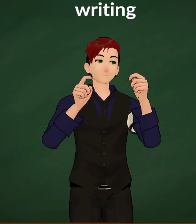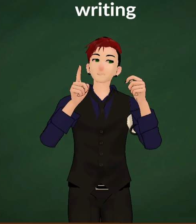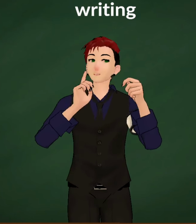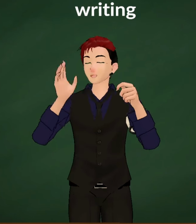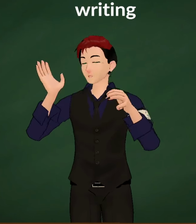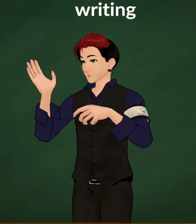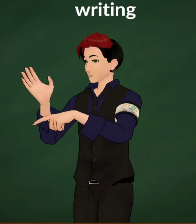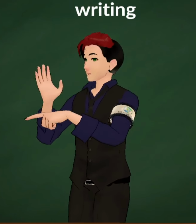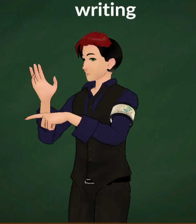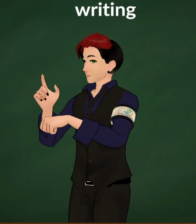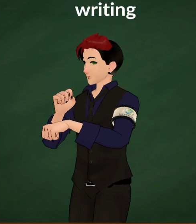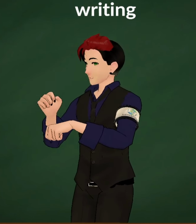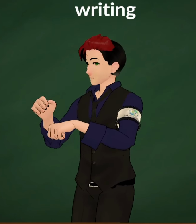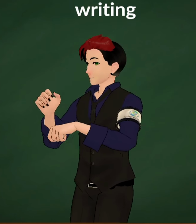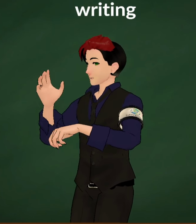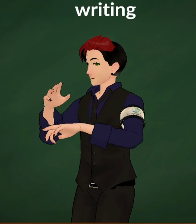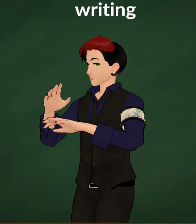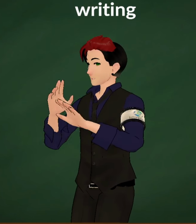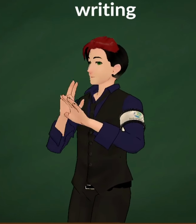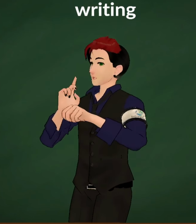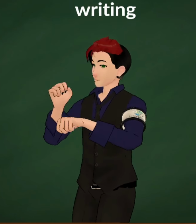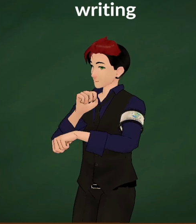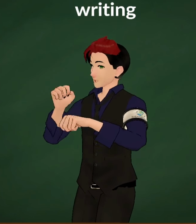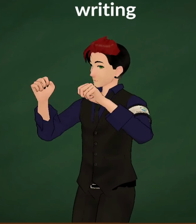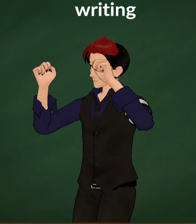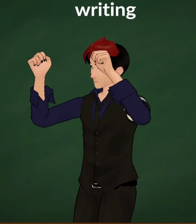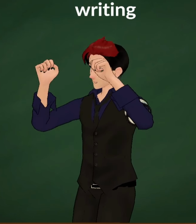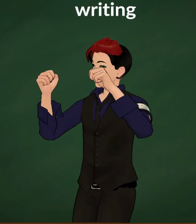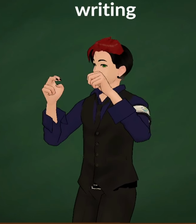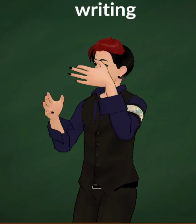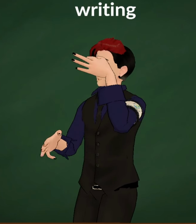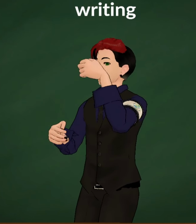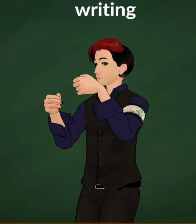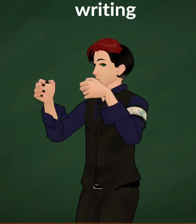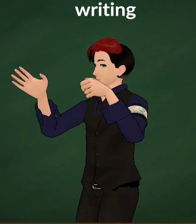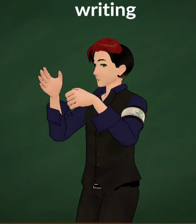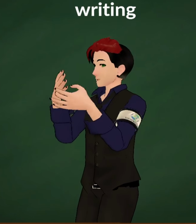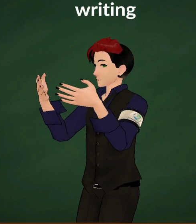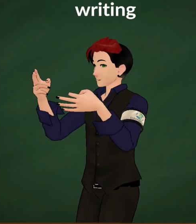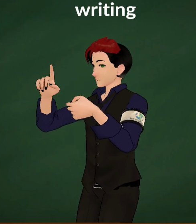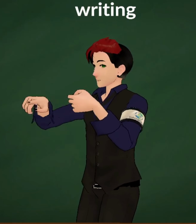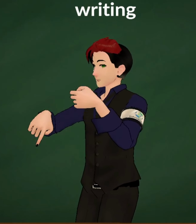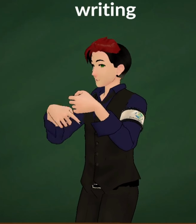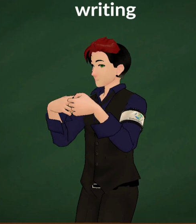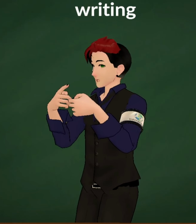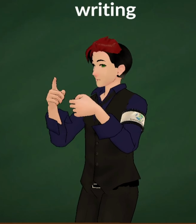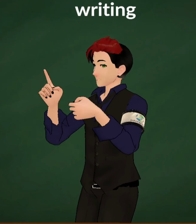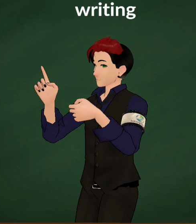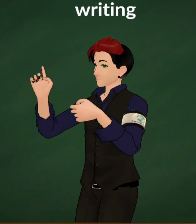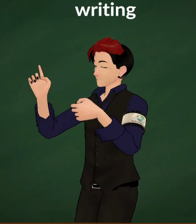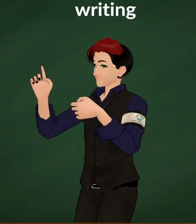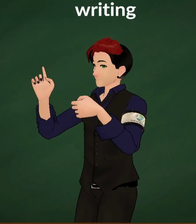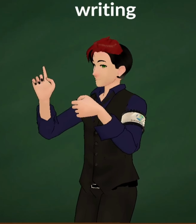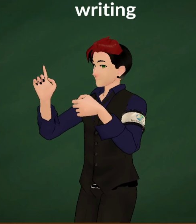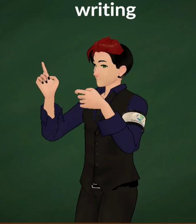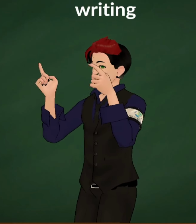So I will actually, on my actual lesson, I'm going to add in a whole thing about